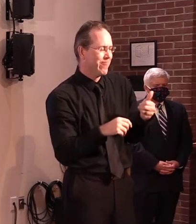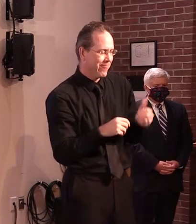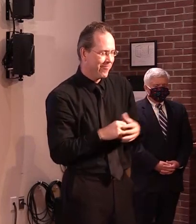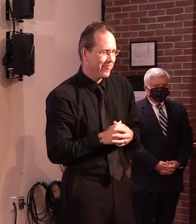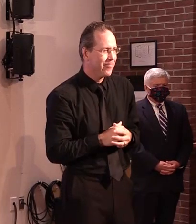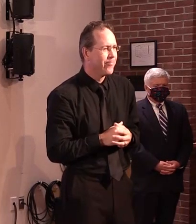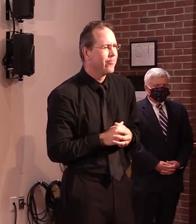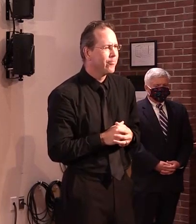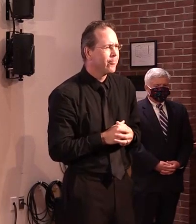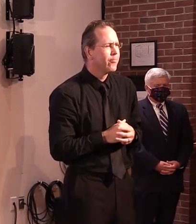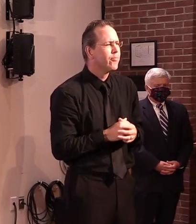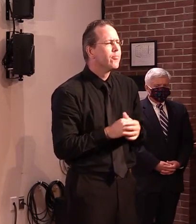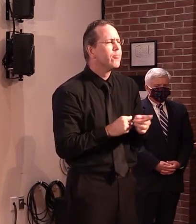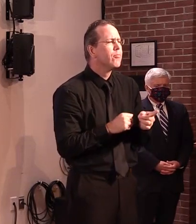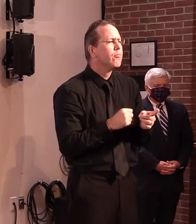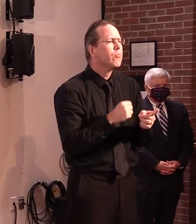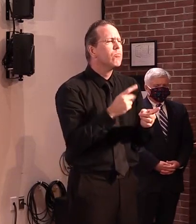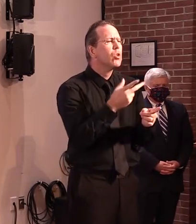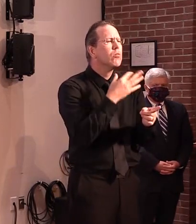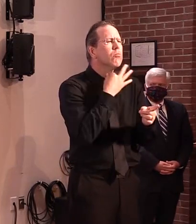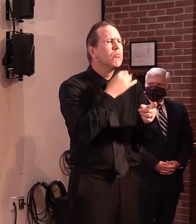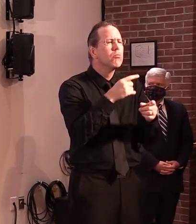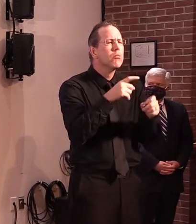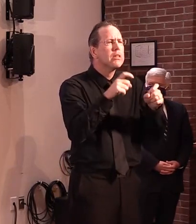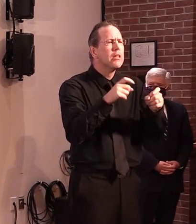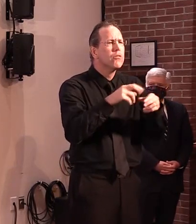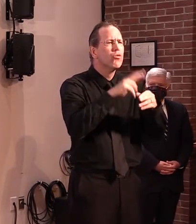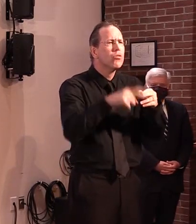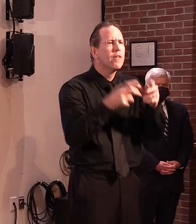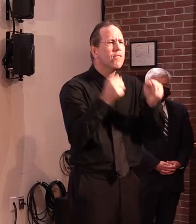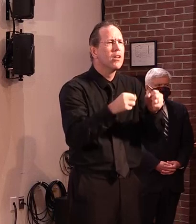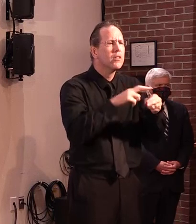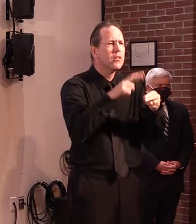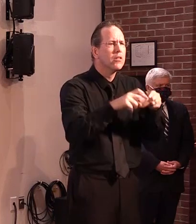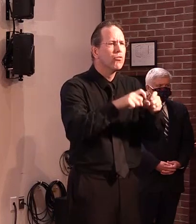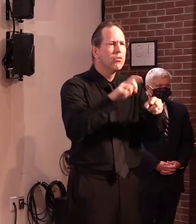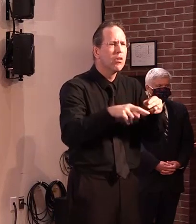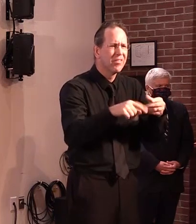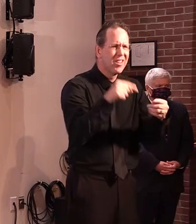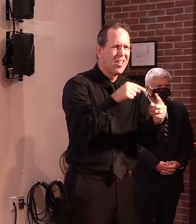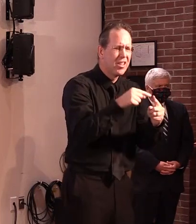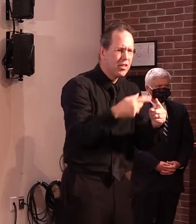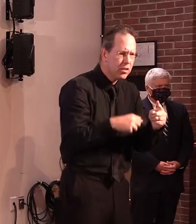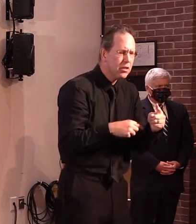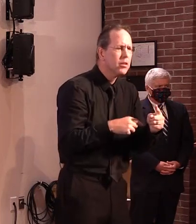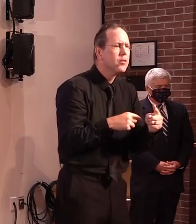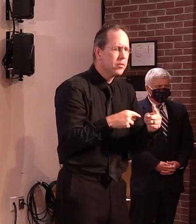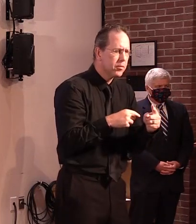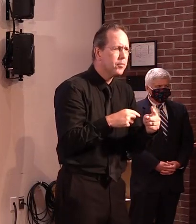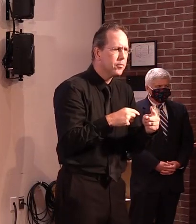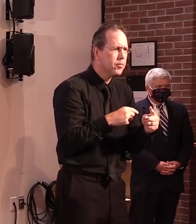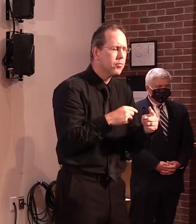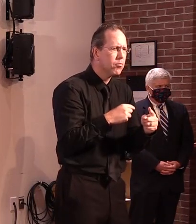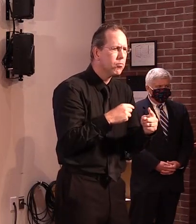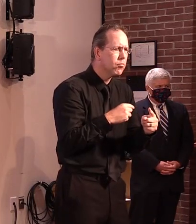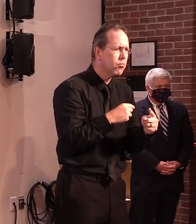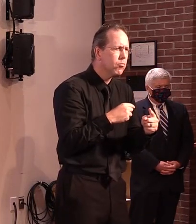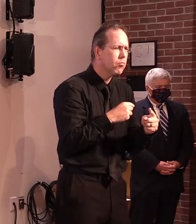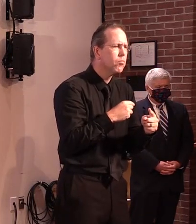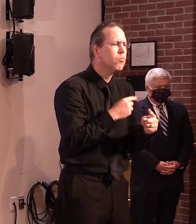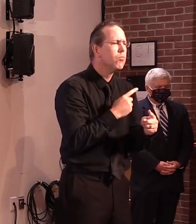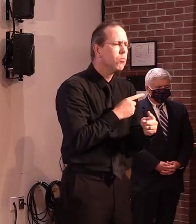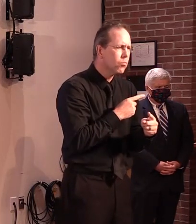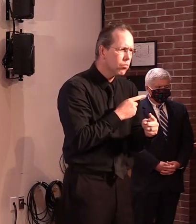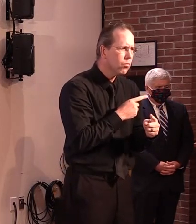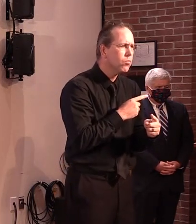testing. I'm wondering if you believe that rapid result testing is reliable and if it has a place in a